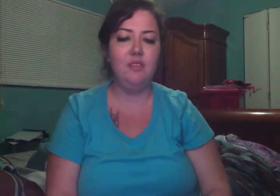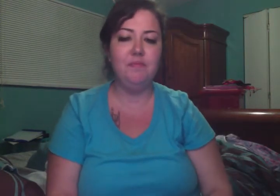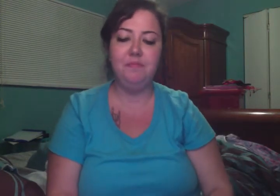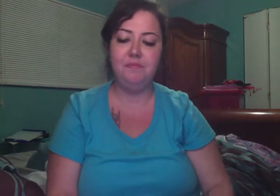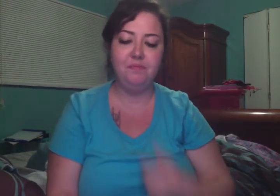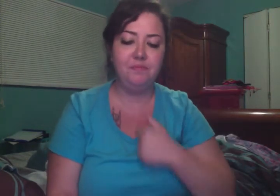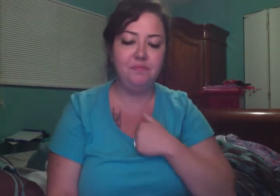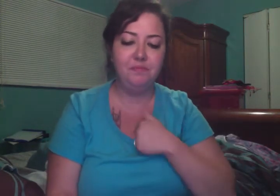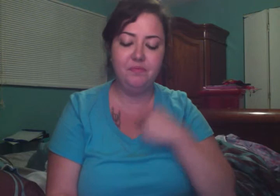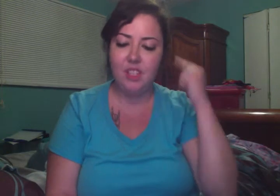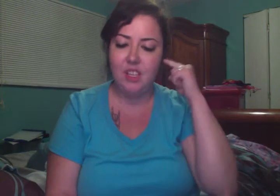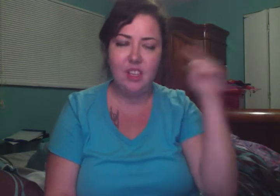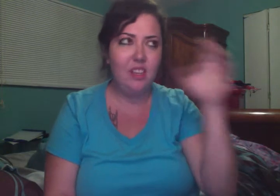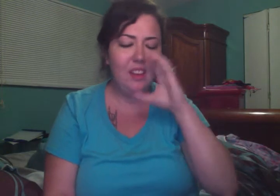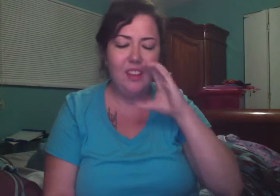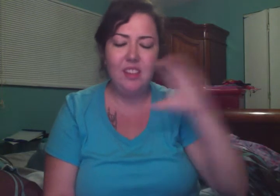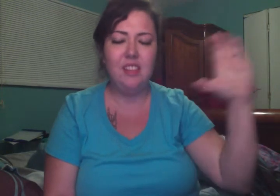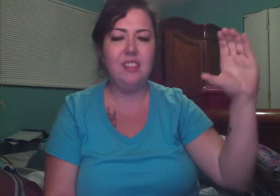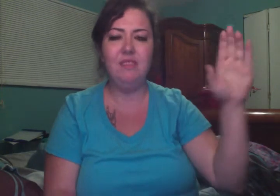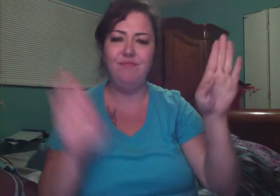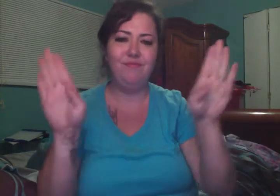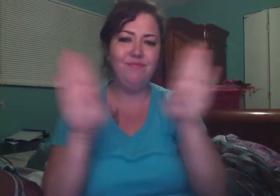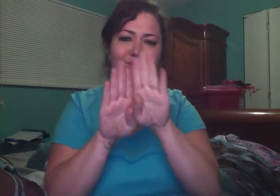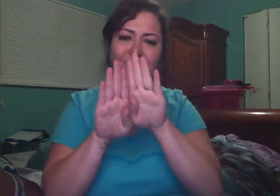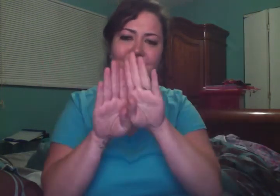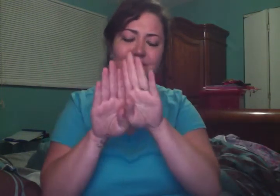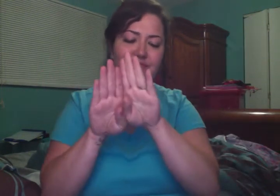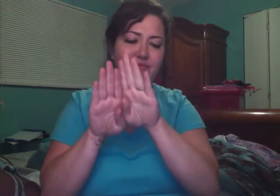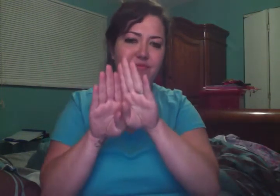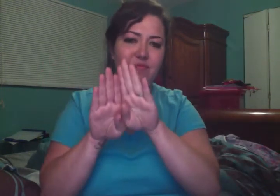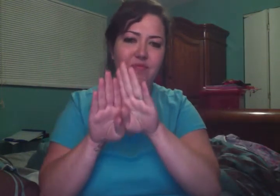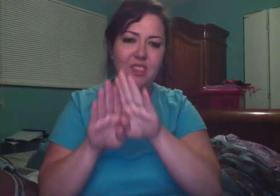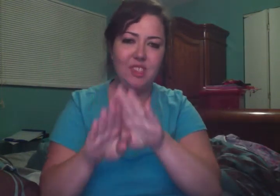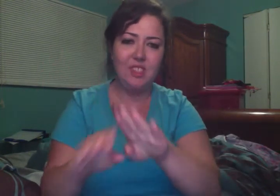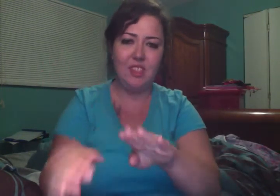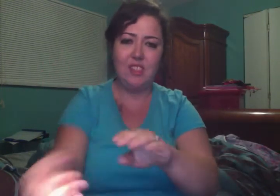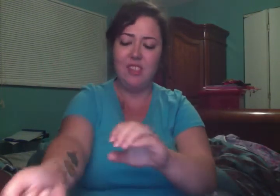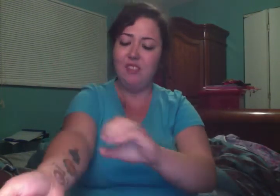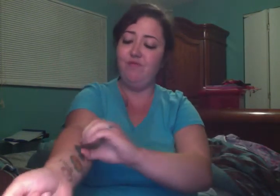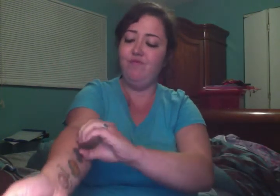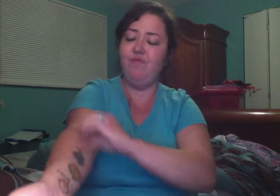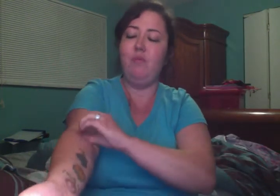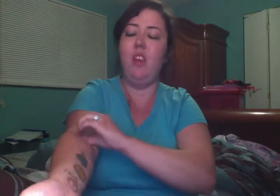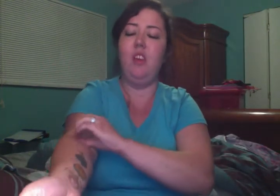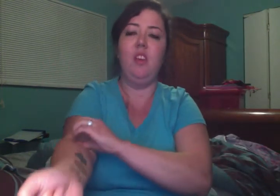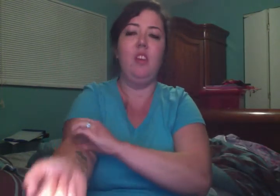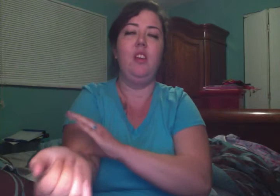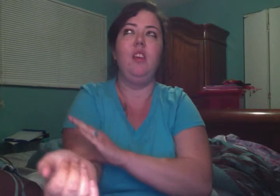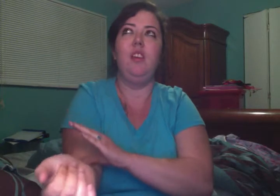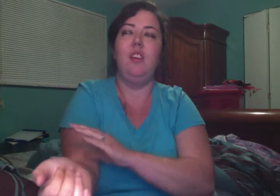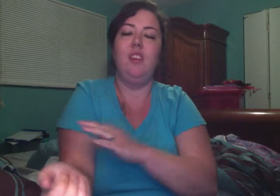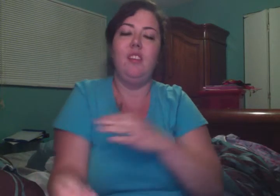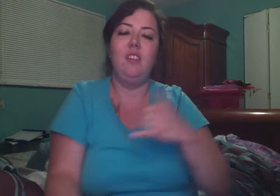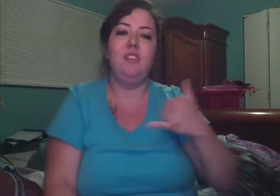insane. I shut the door to her moaning, and I shoot smack in my